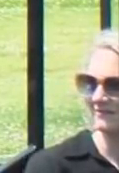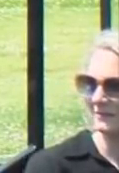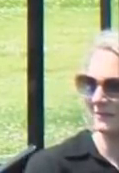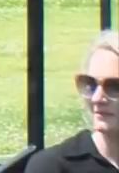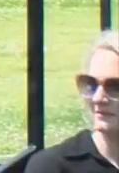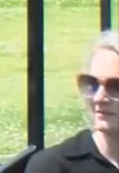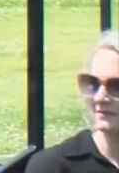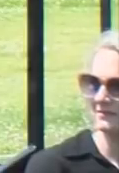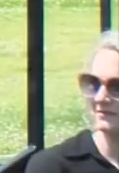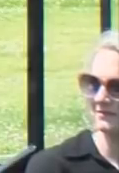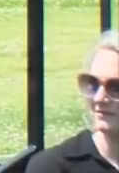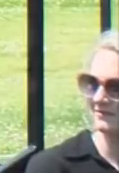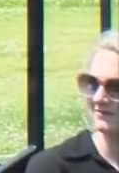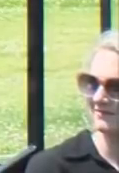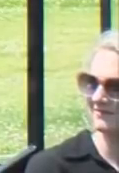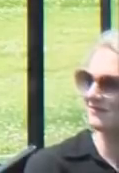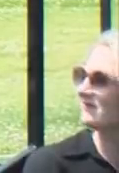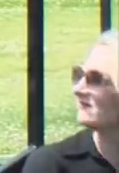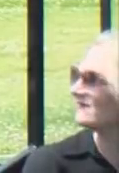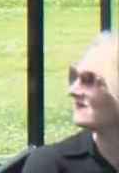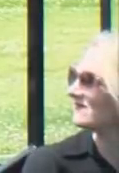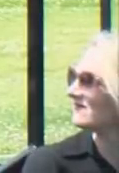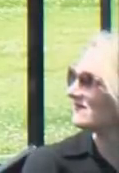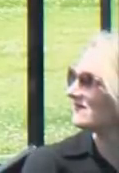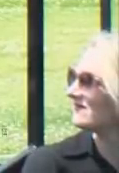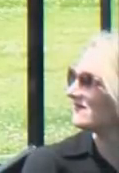Isabel Daly,